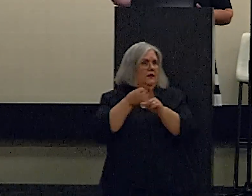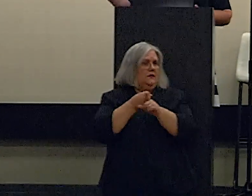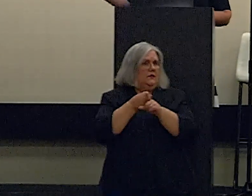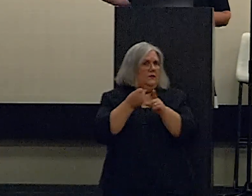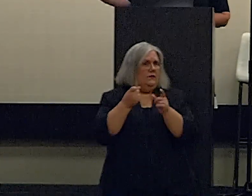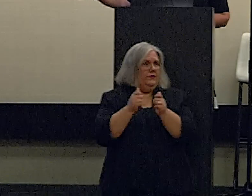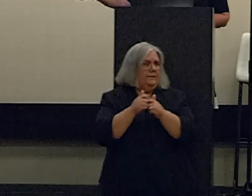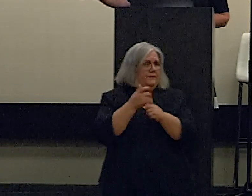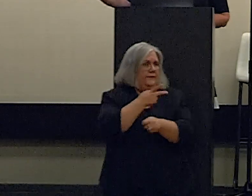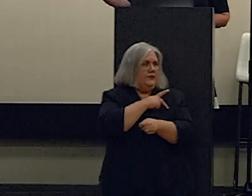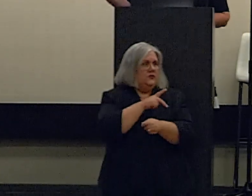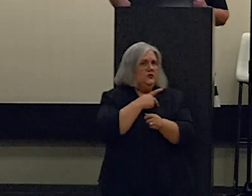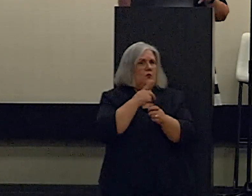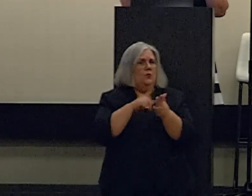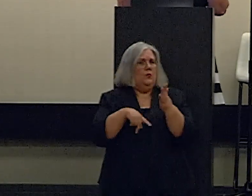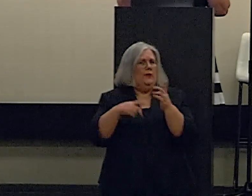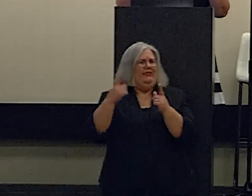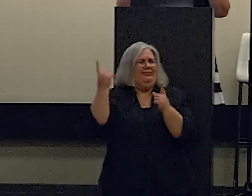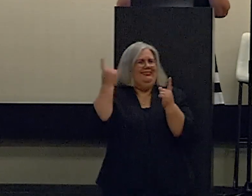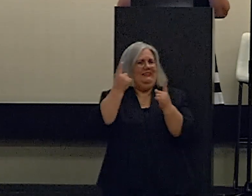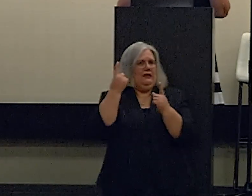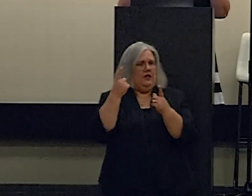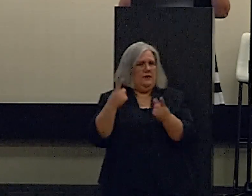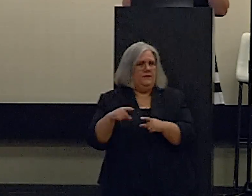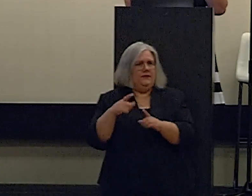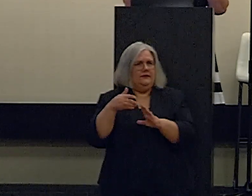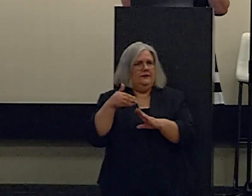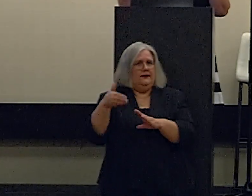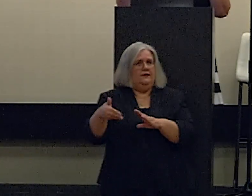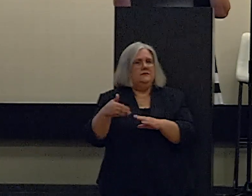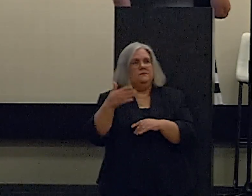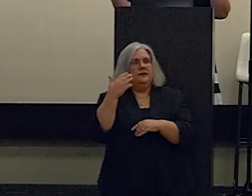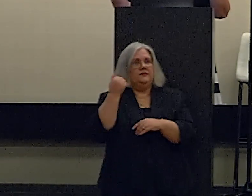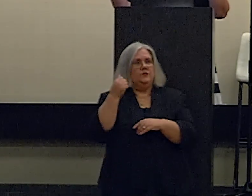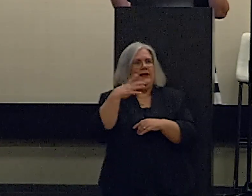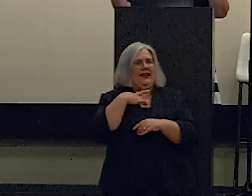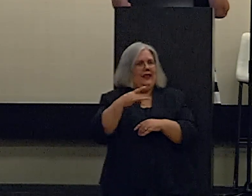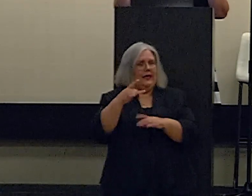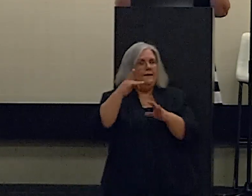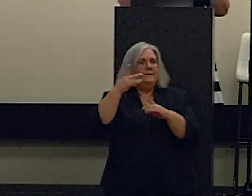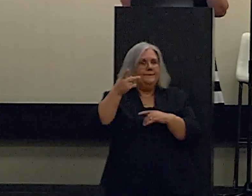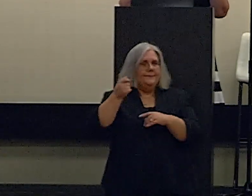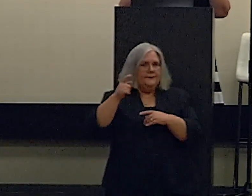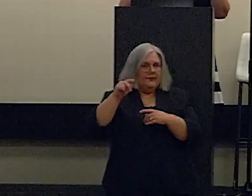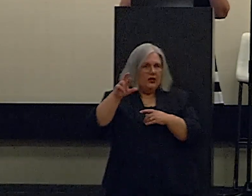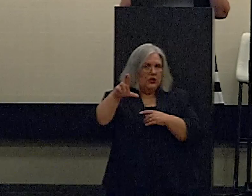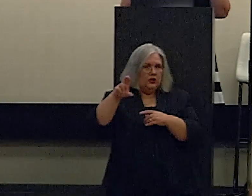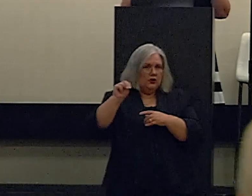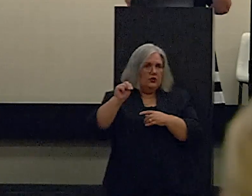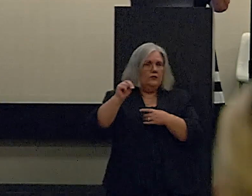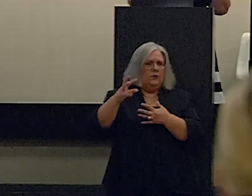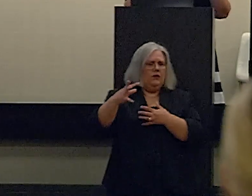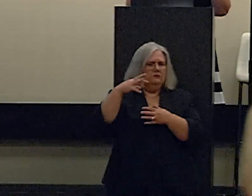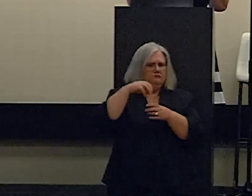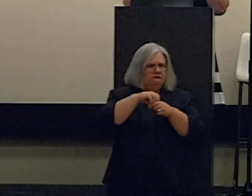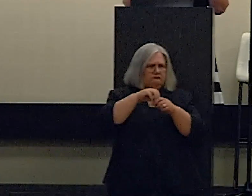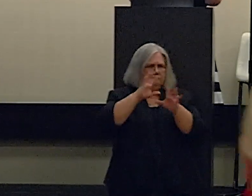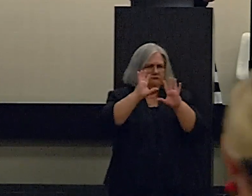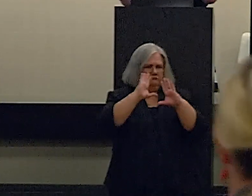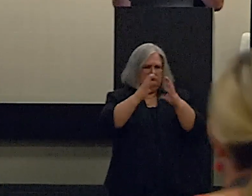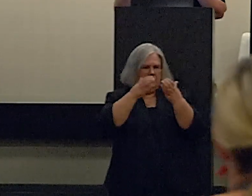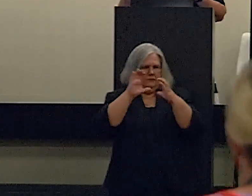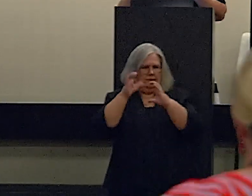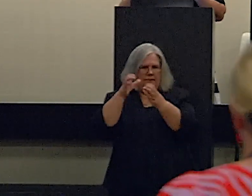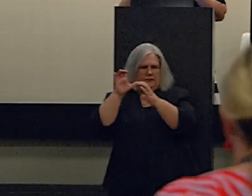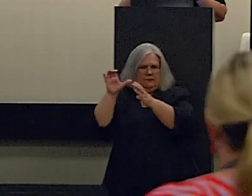what we think might be happening next. We're going to organize that because we like patterns. We're going to categorize things that make sense, and we're going to